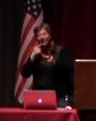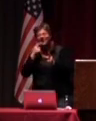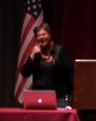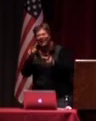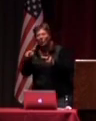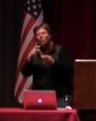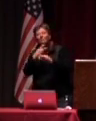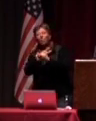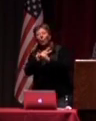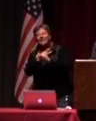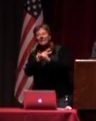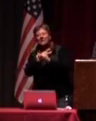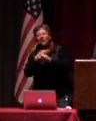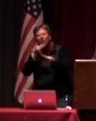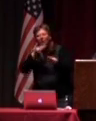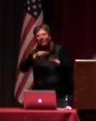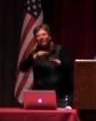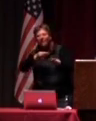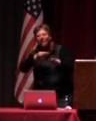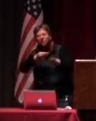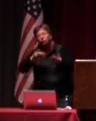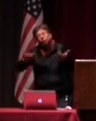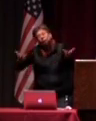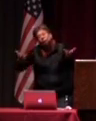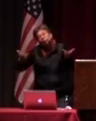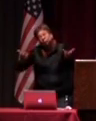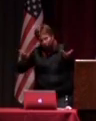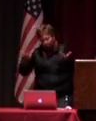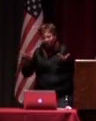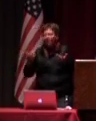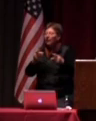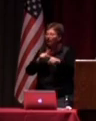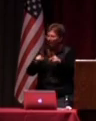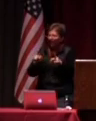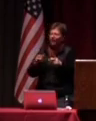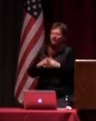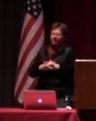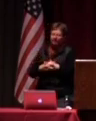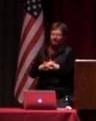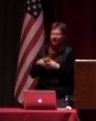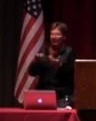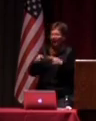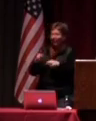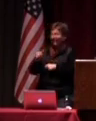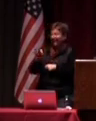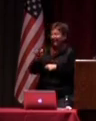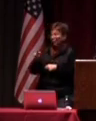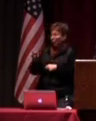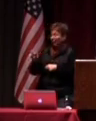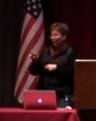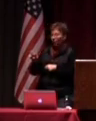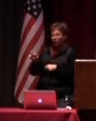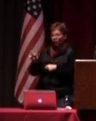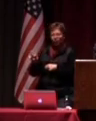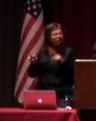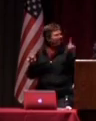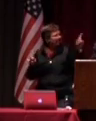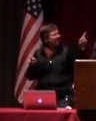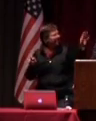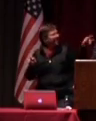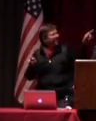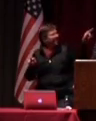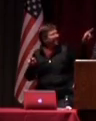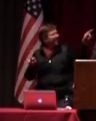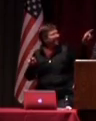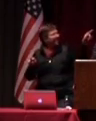no evidence for this. But his campaign did succeed in a very real sense. In 1822, his follower, Las Casas, whom you see here